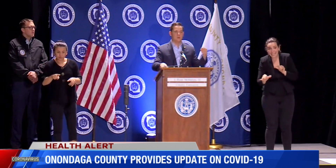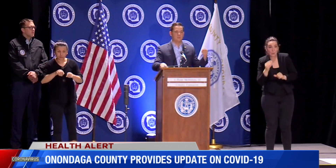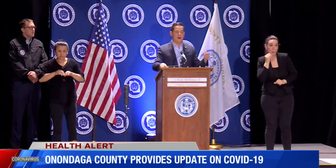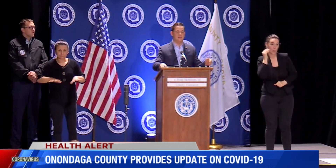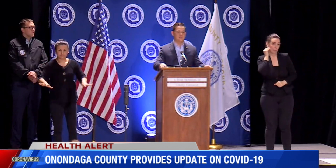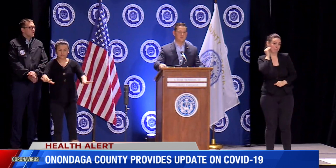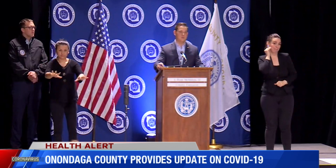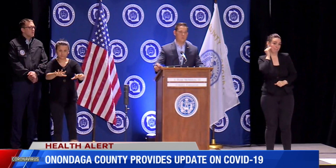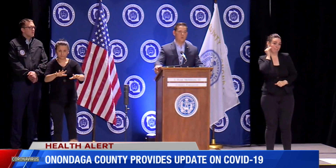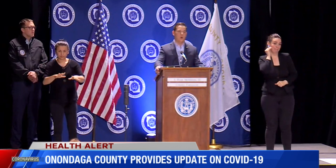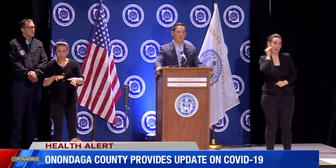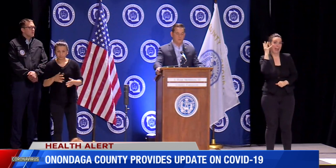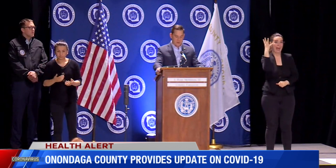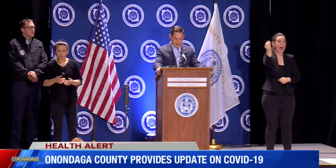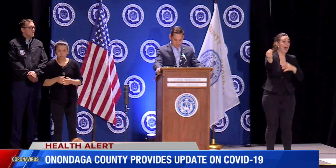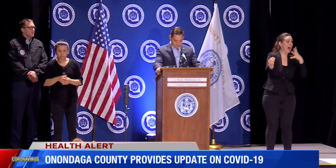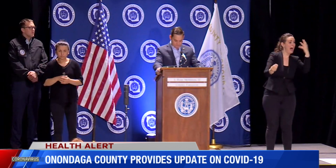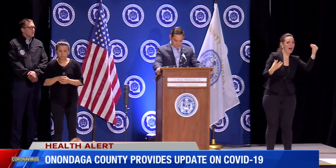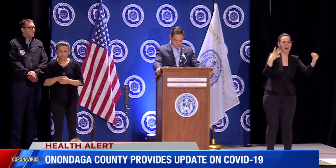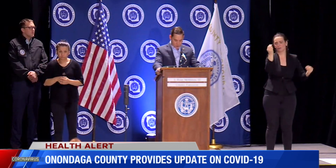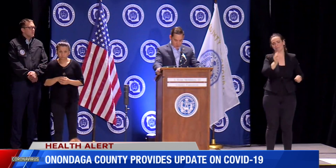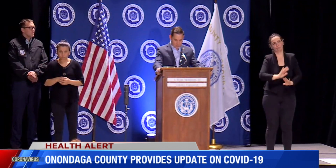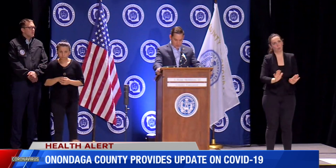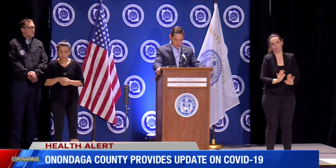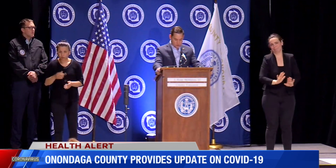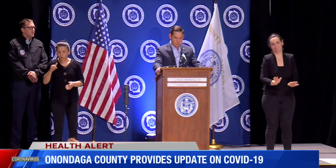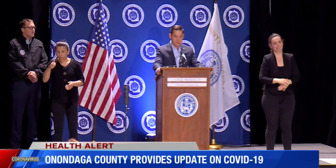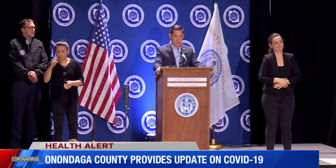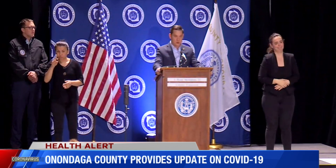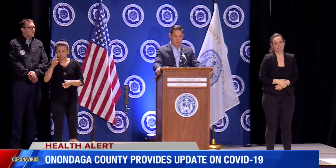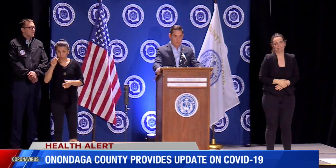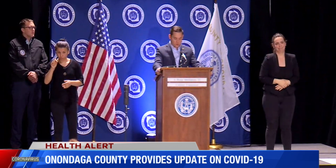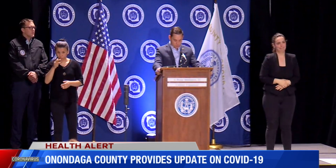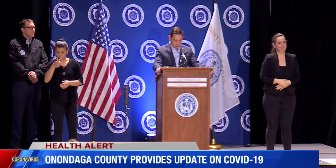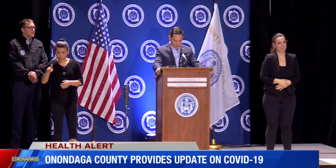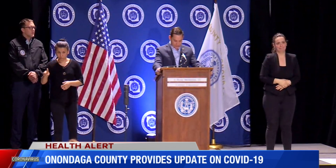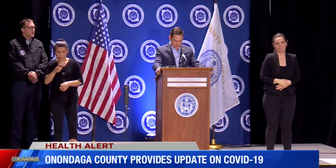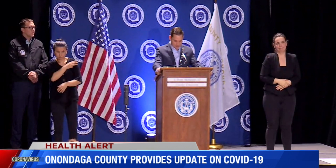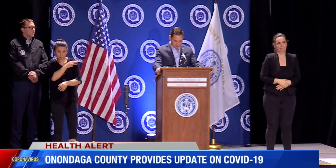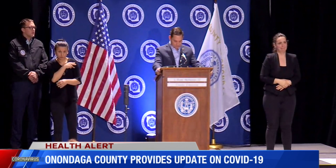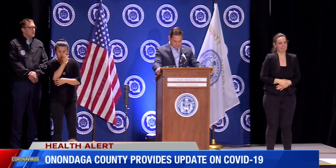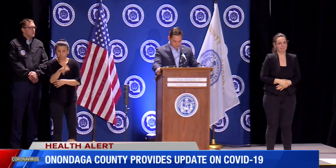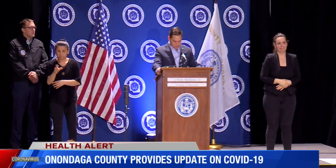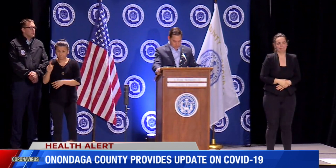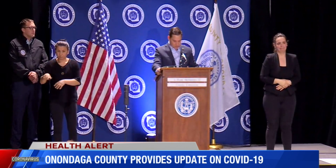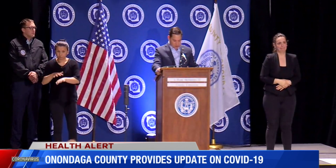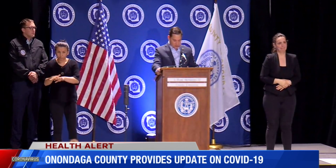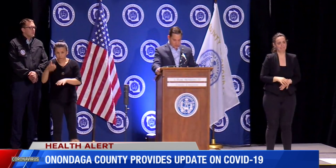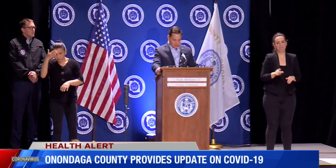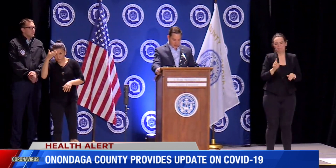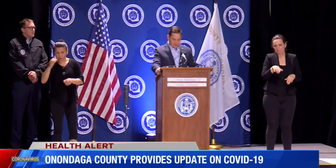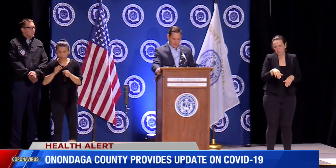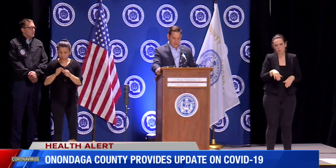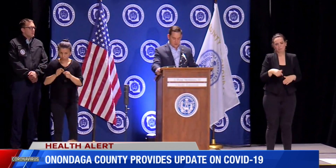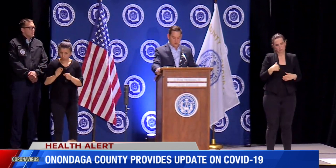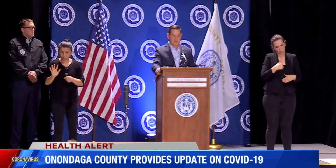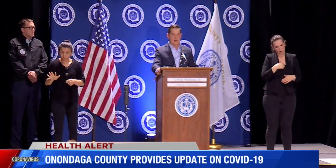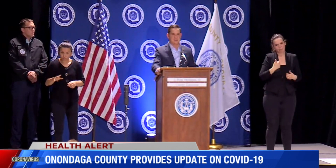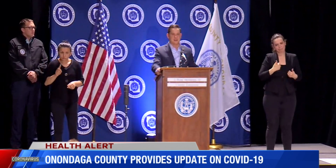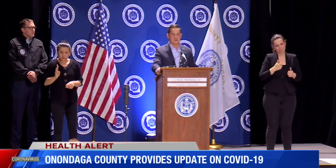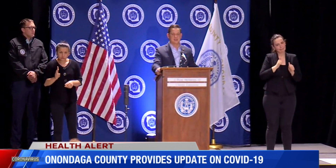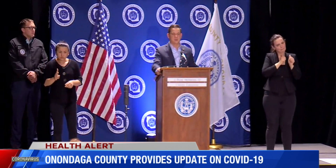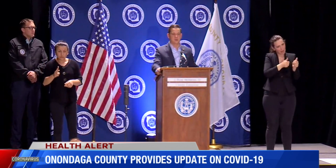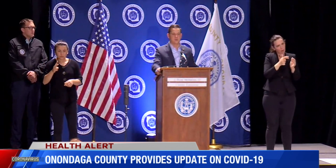cases will end up being positive, will grow from that. And those numbers are holding pretty consistent. The contact case,